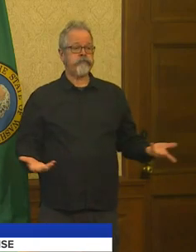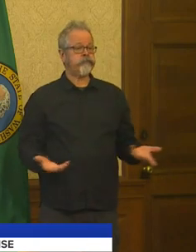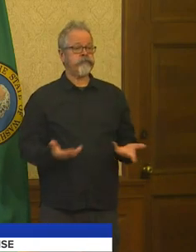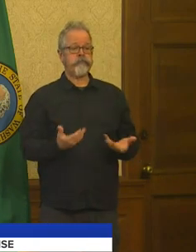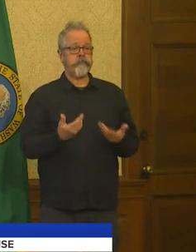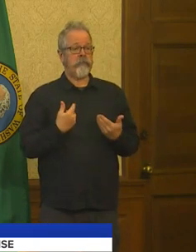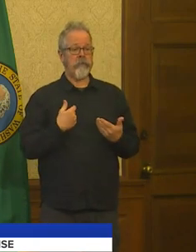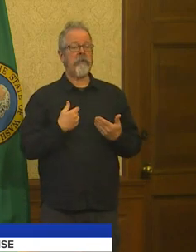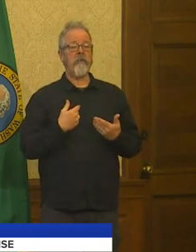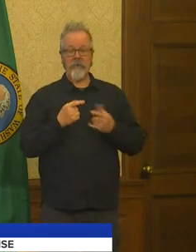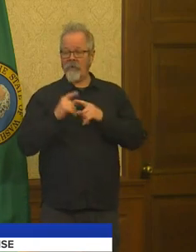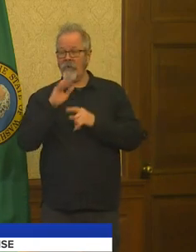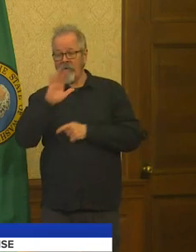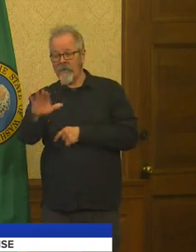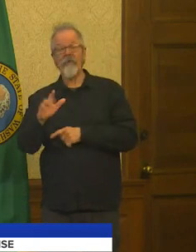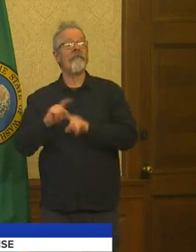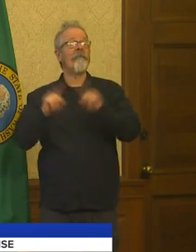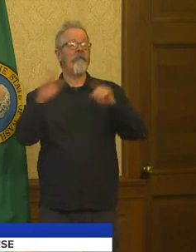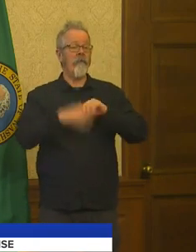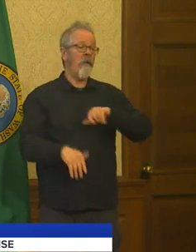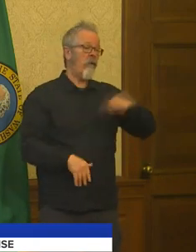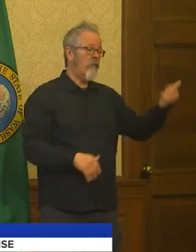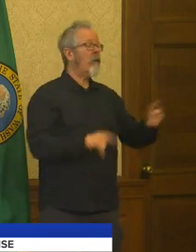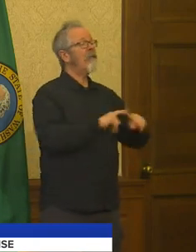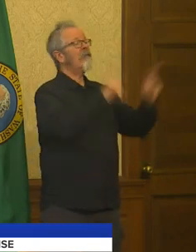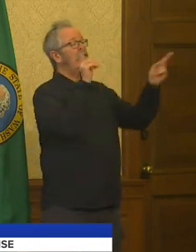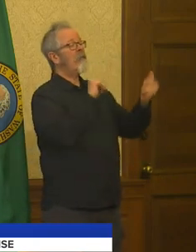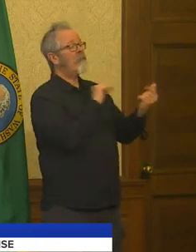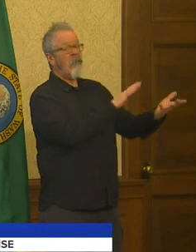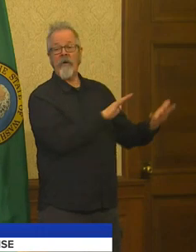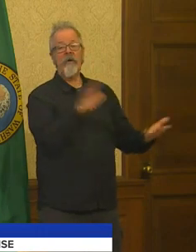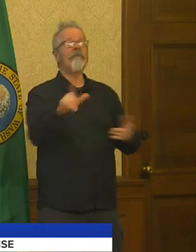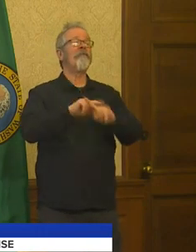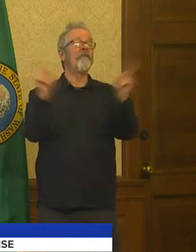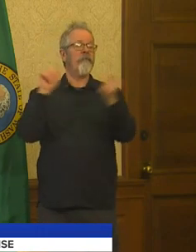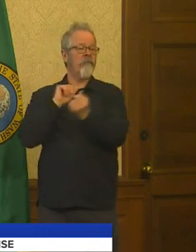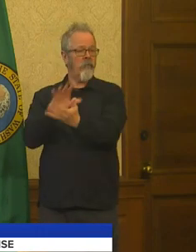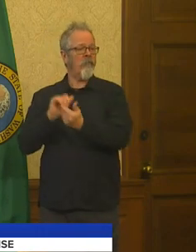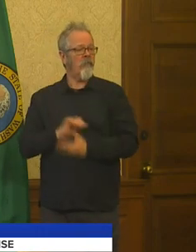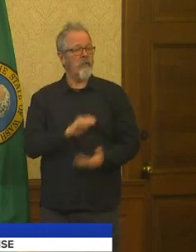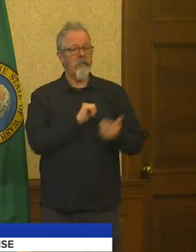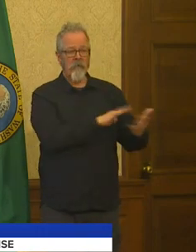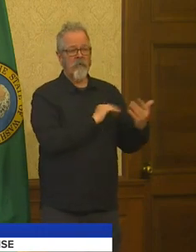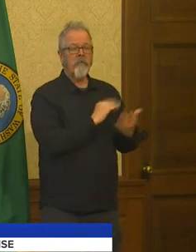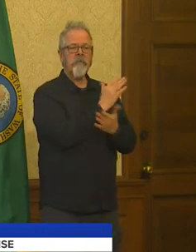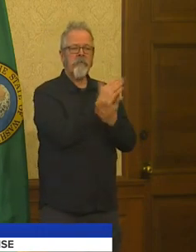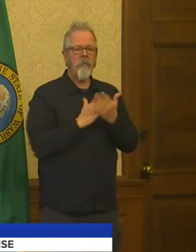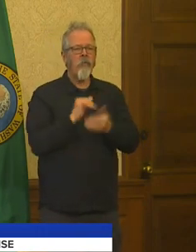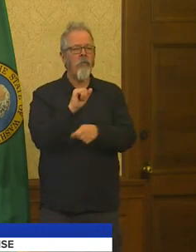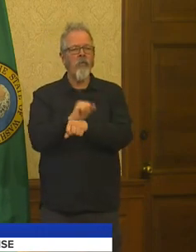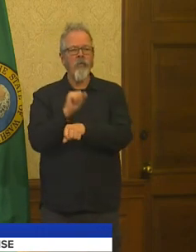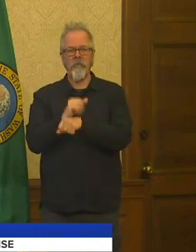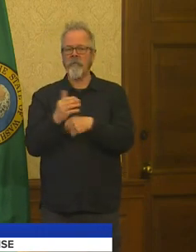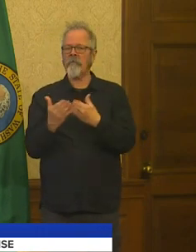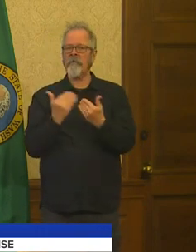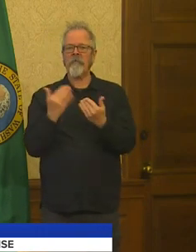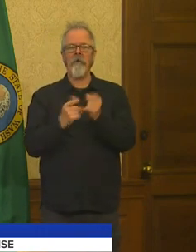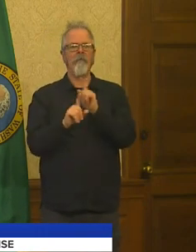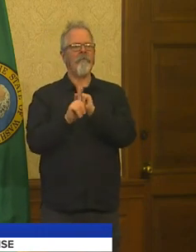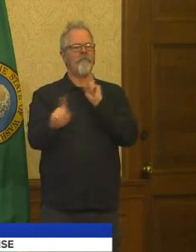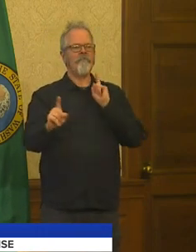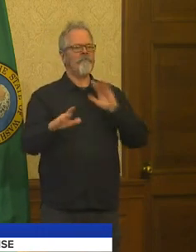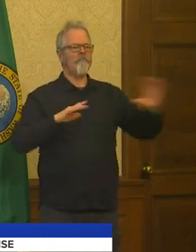protocols the industry has helped develop to reduce the chance of transmission, and what the general circumstances are at that